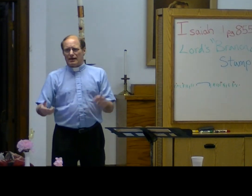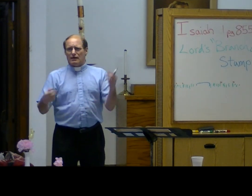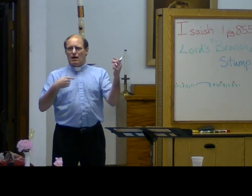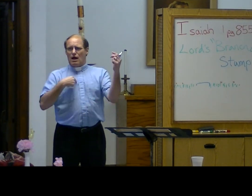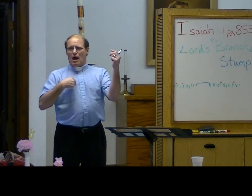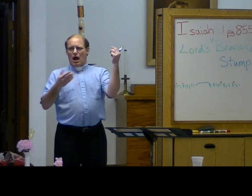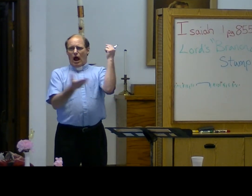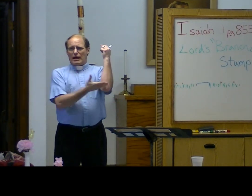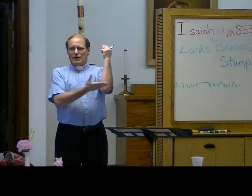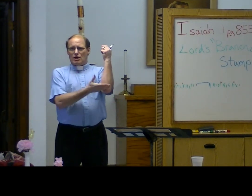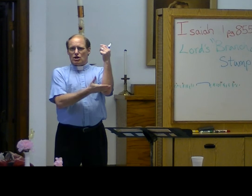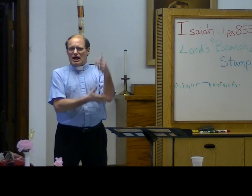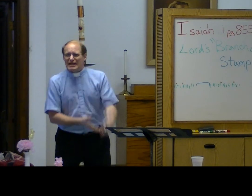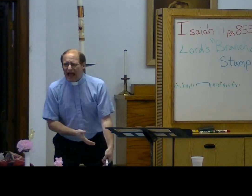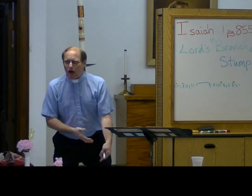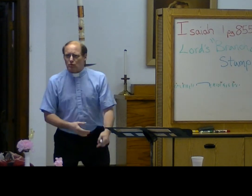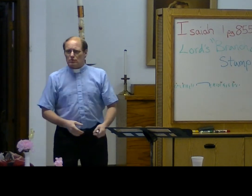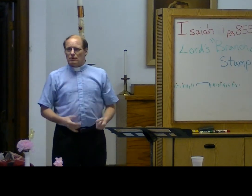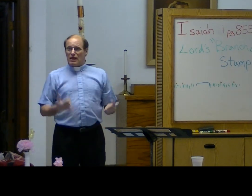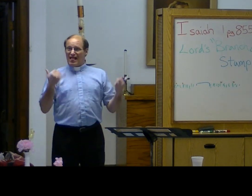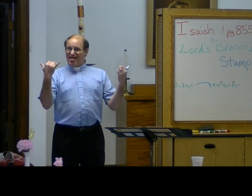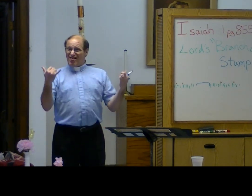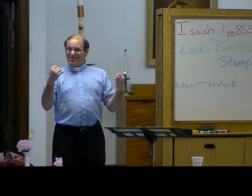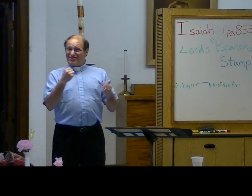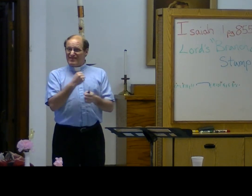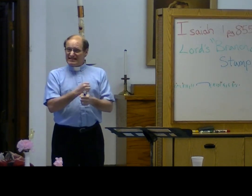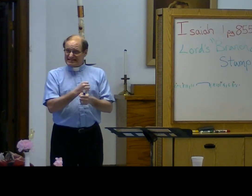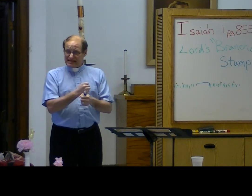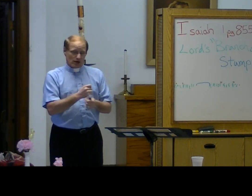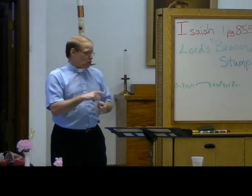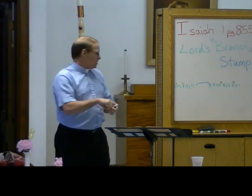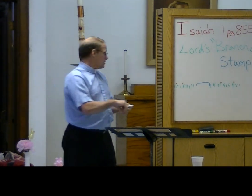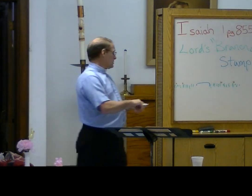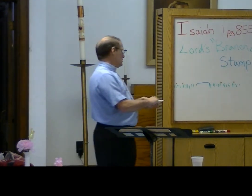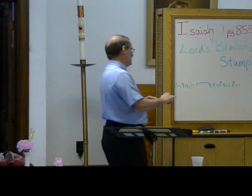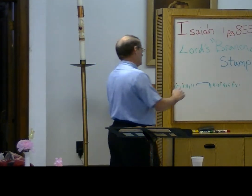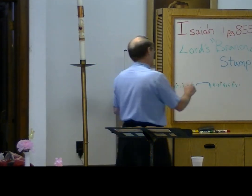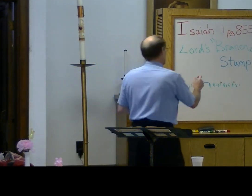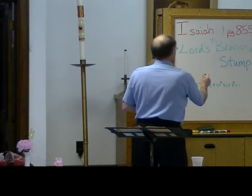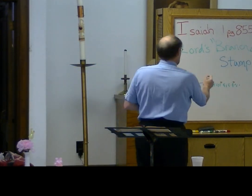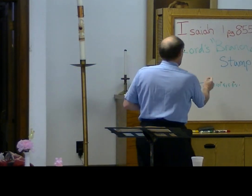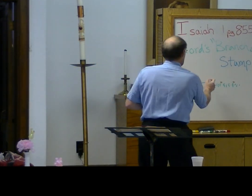dying. I cut it down. This year,